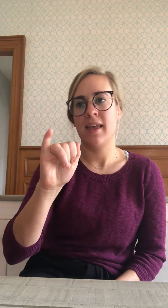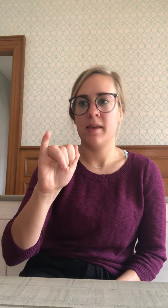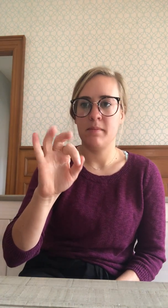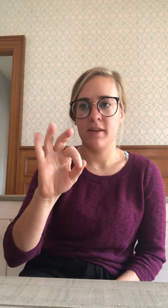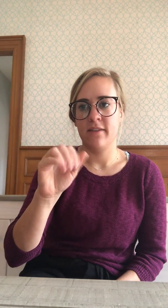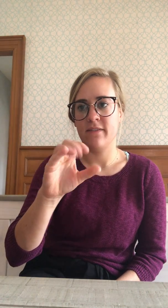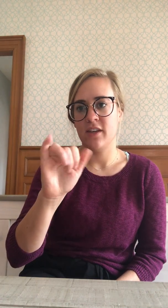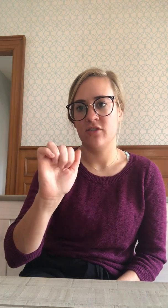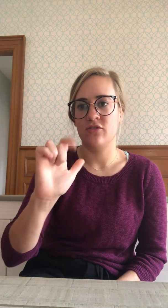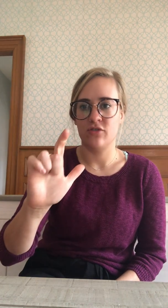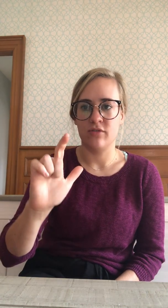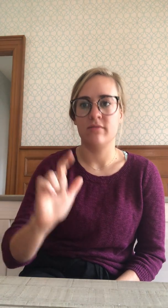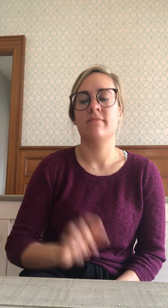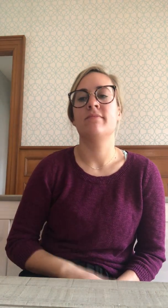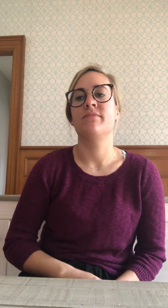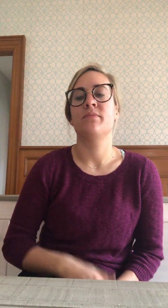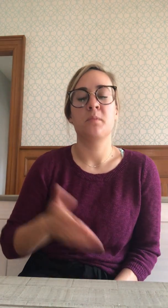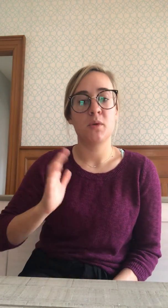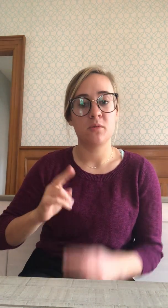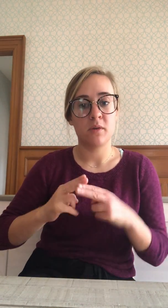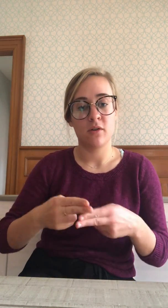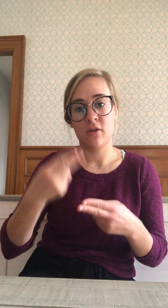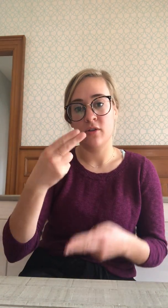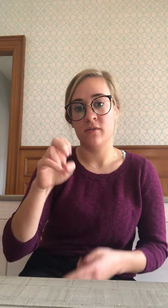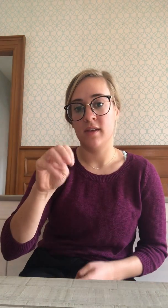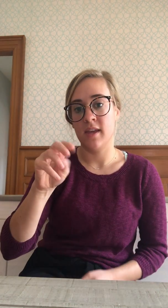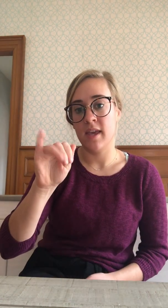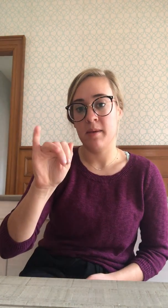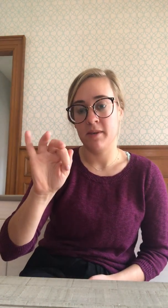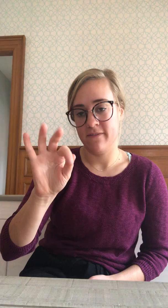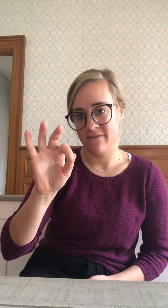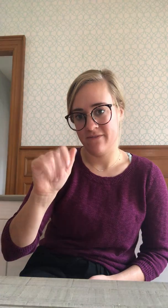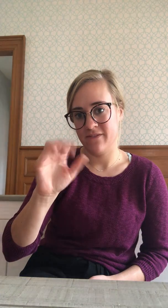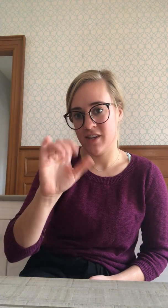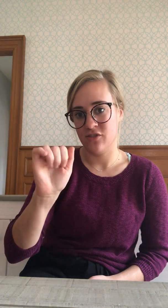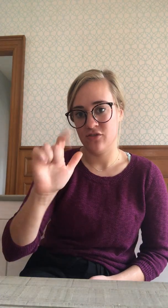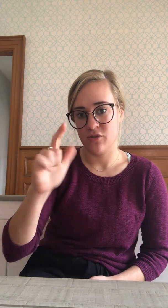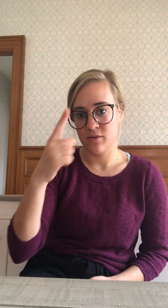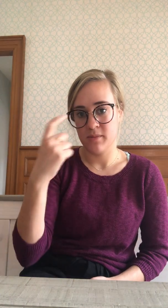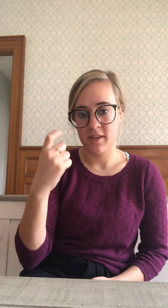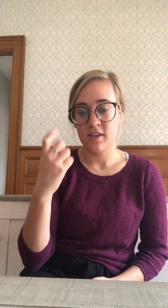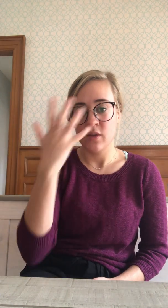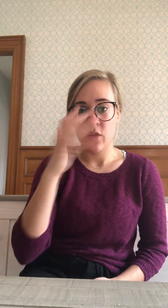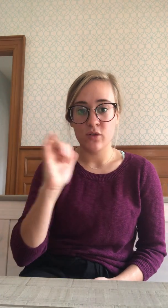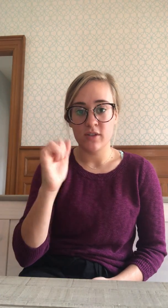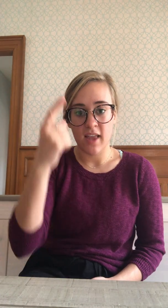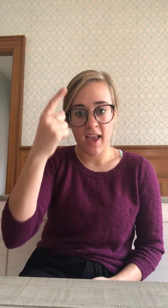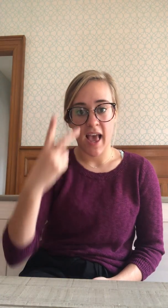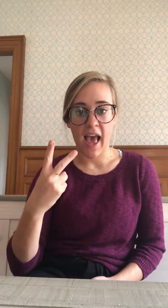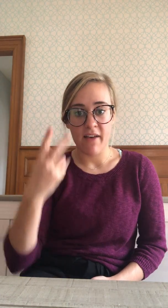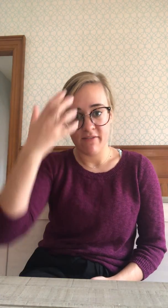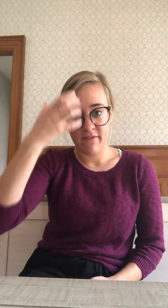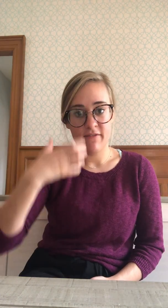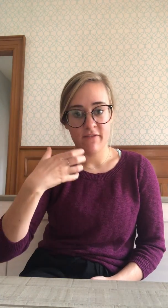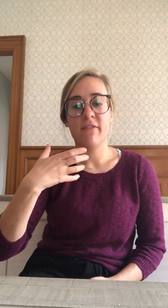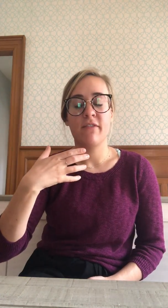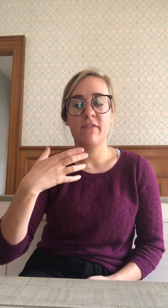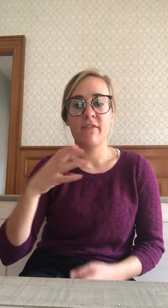hemifacial microsomia because, as you can see in the picture, it looks like only half the face is affected. But on further